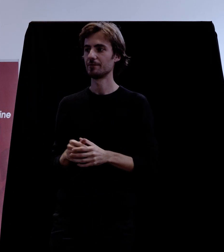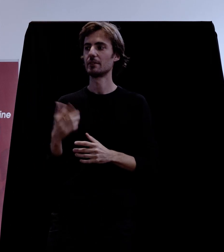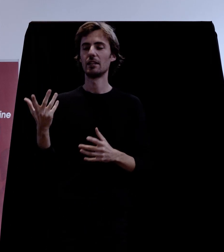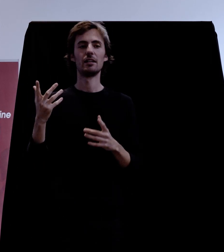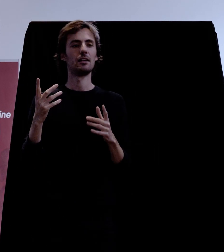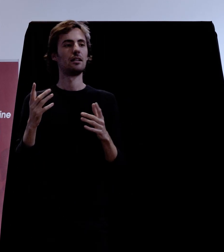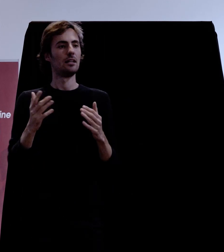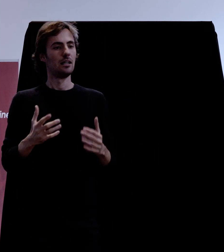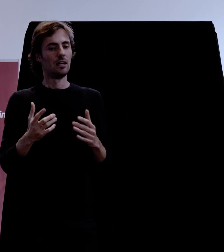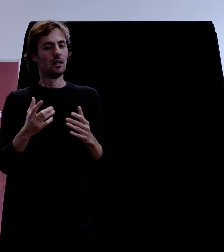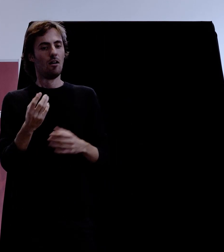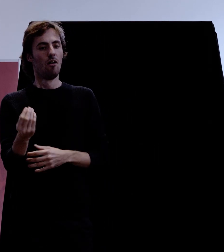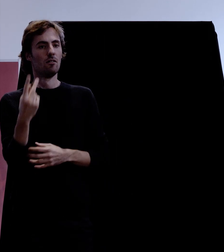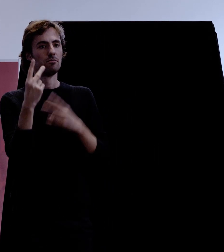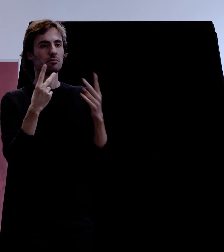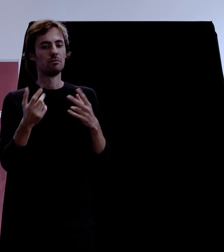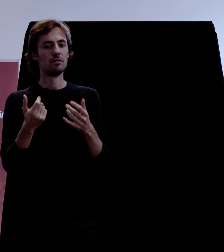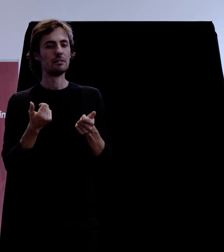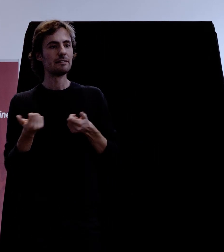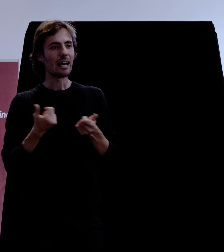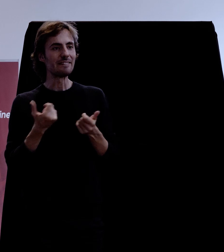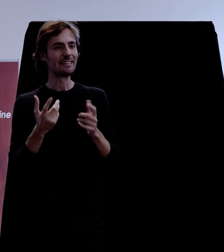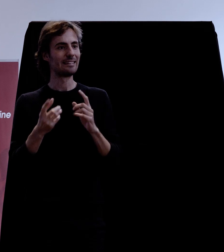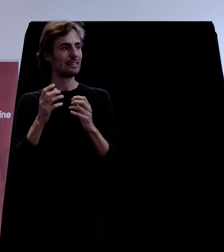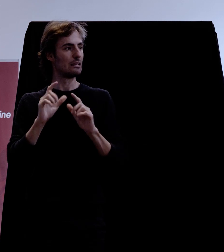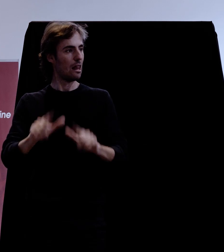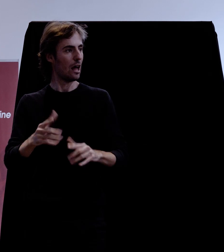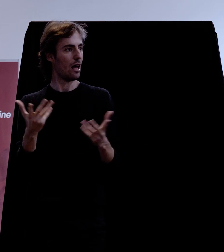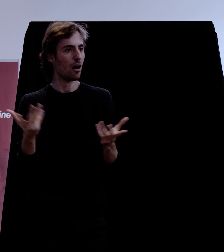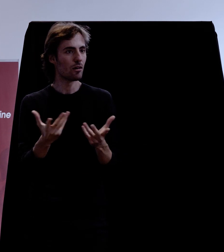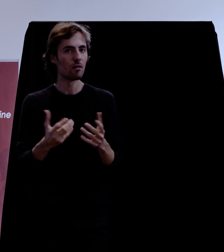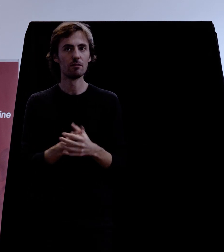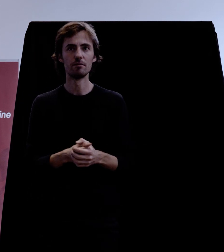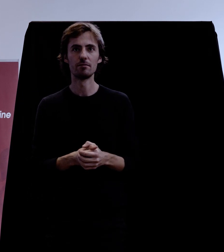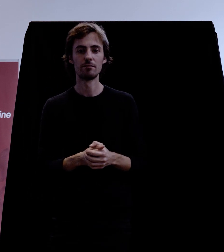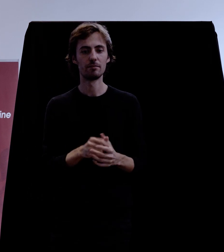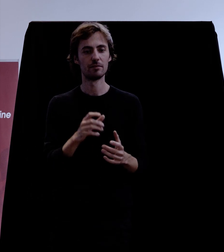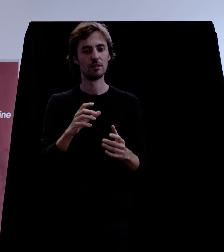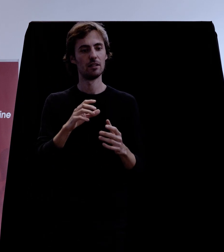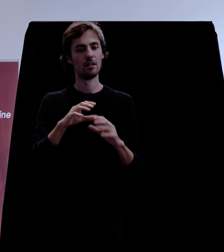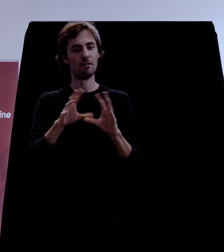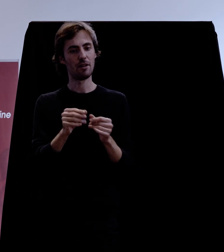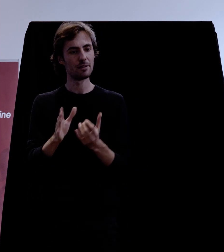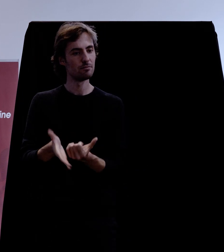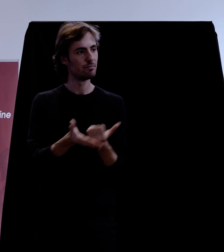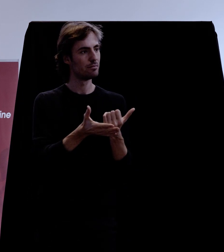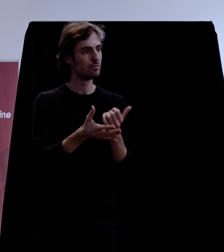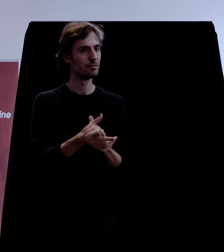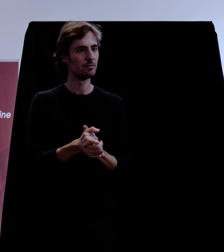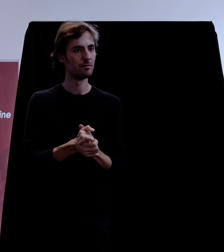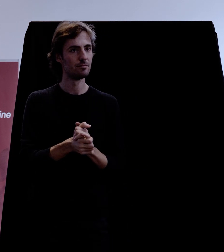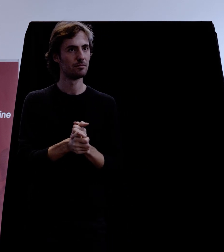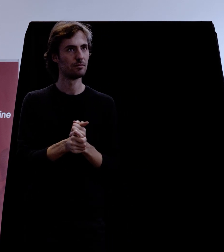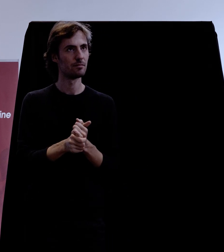environment. How much family support is there? Are there people out there you can count on, not just for your kid, but for your